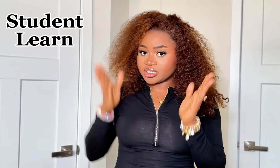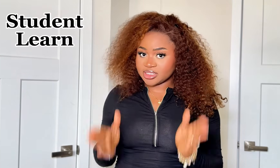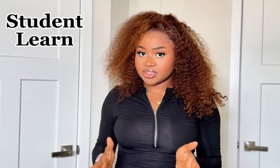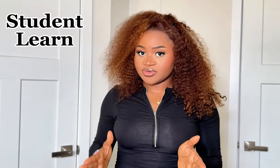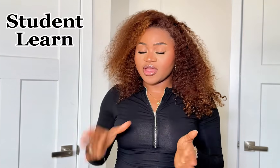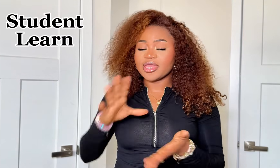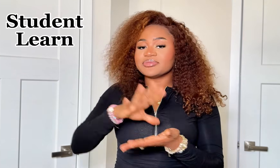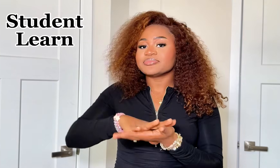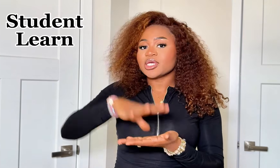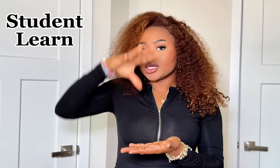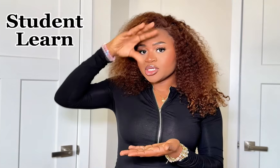student, right?